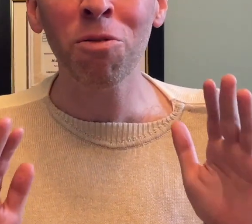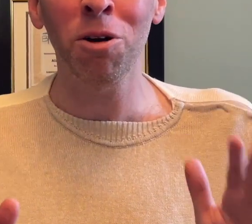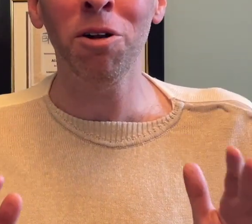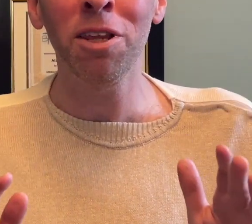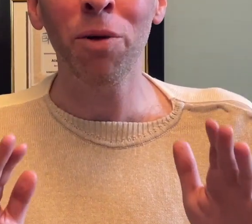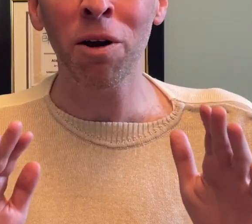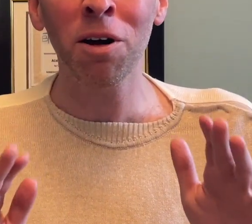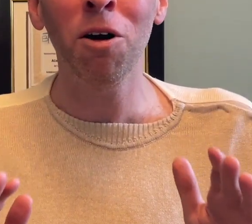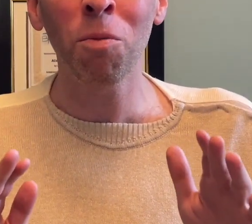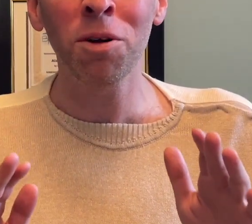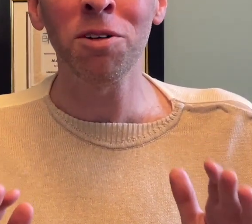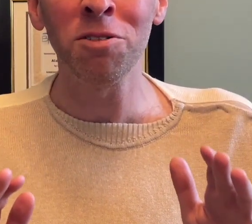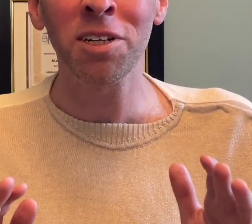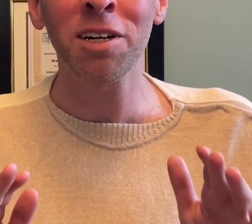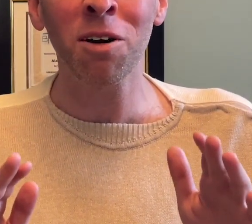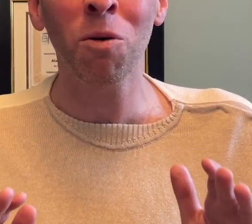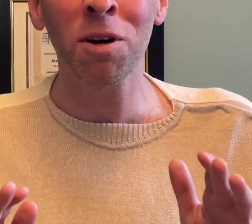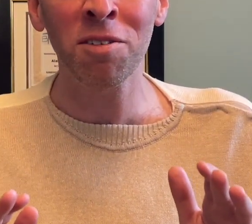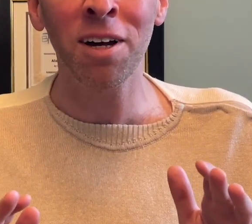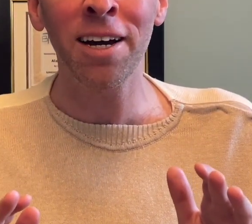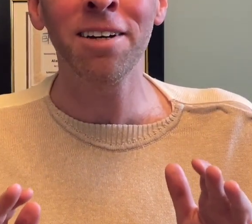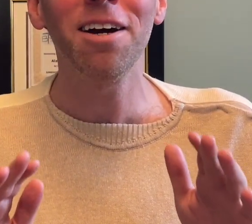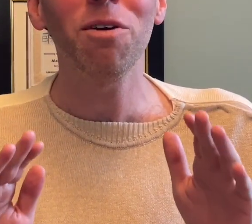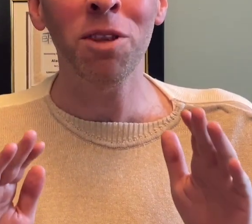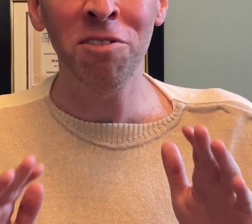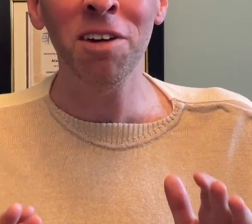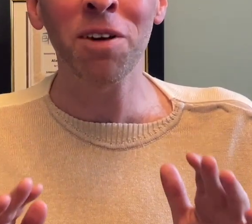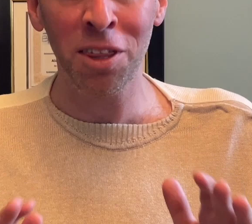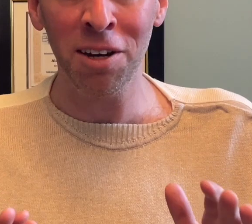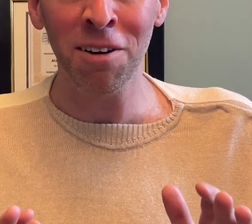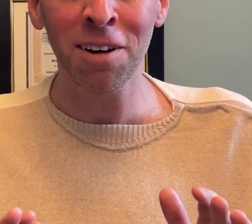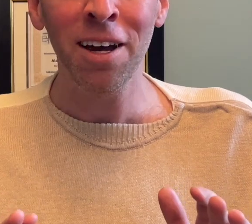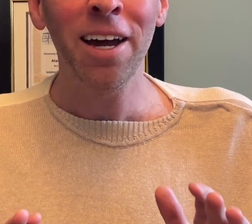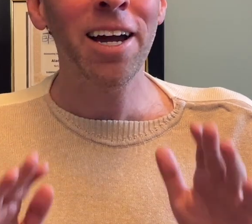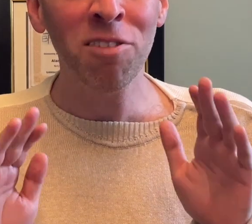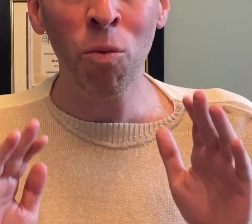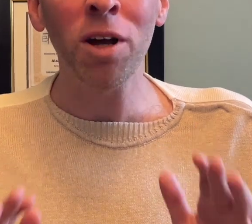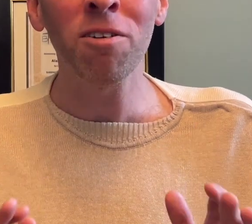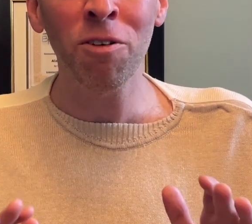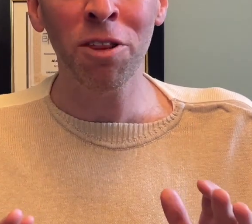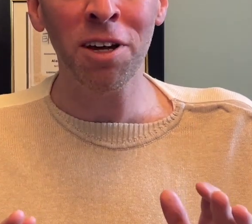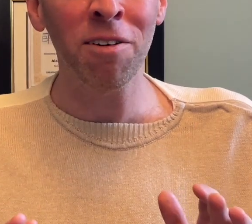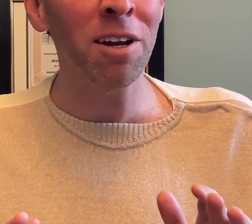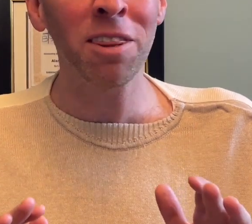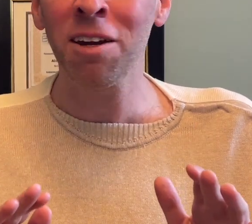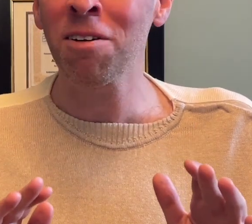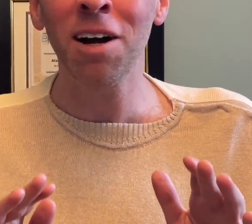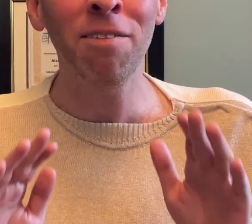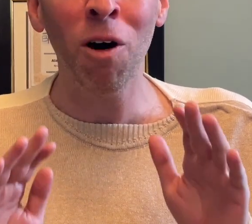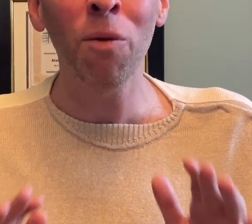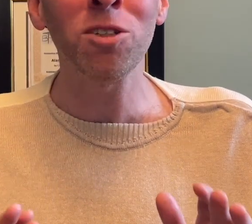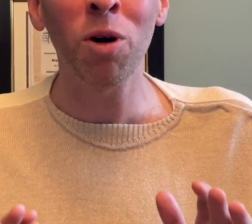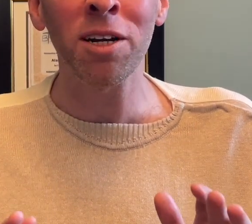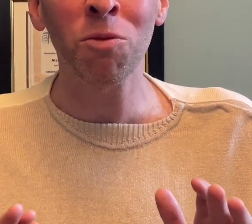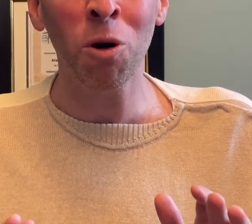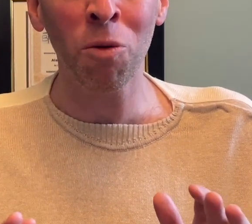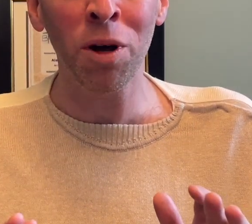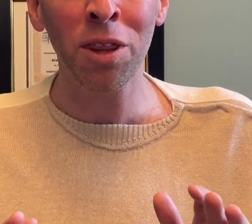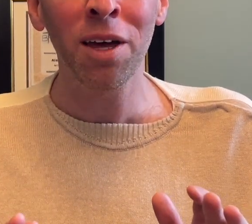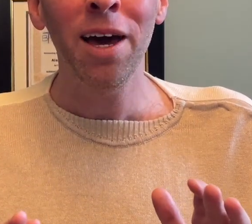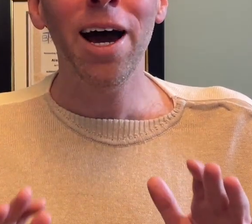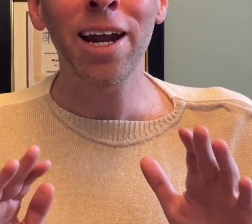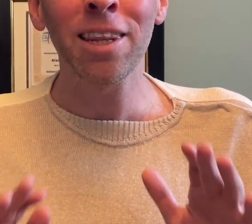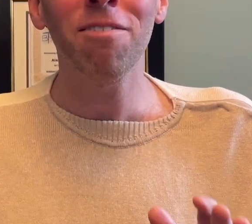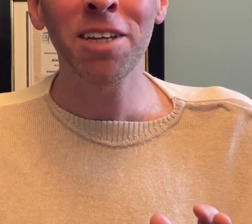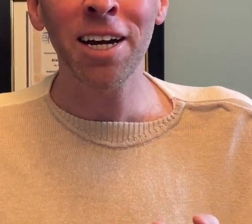so thrilled that we are co-producing A Chorus Line with Geva Theater. It's a wonderful theater and a theater I've always wanted to work